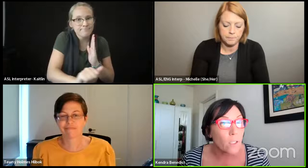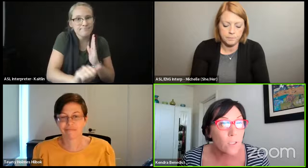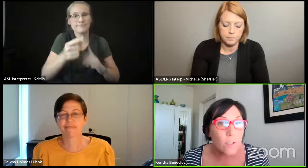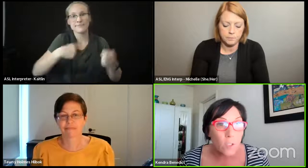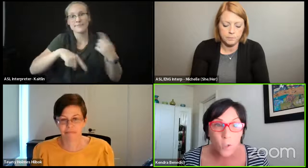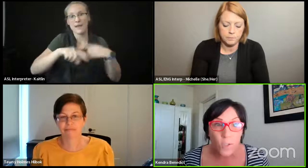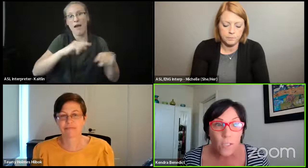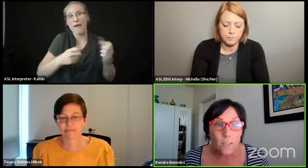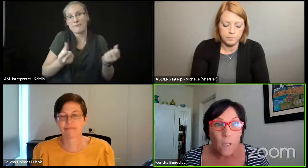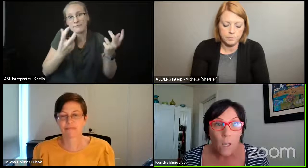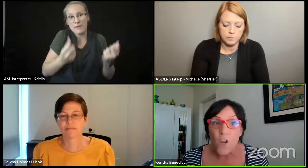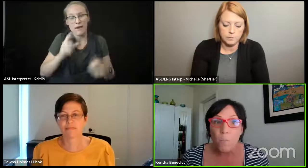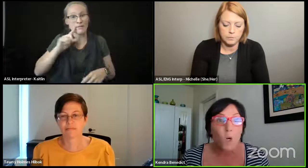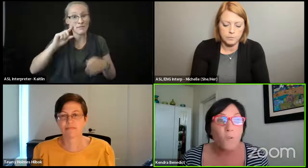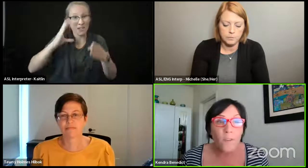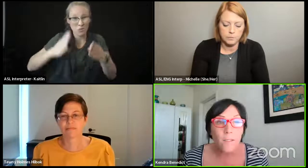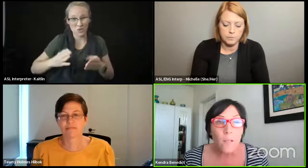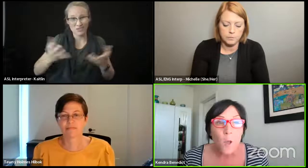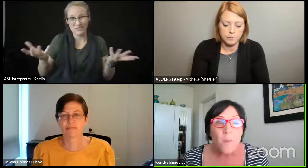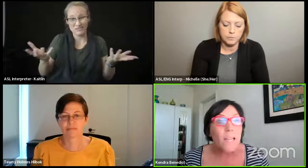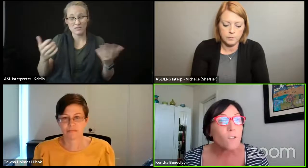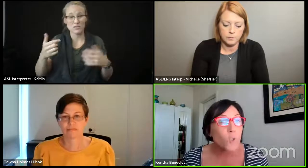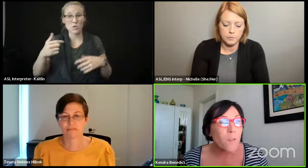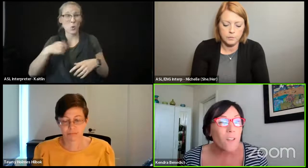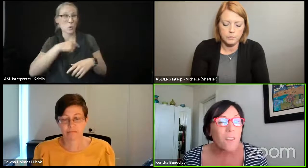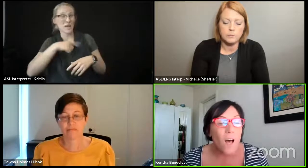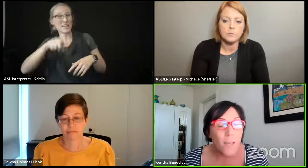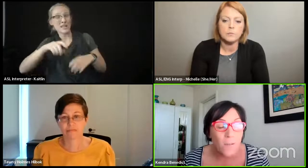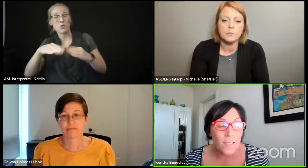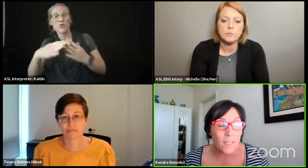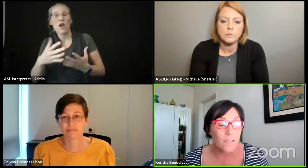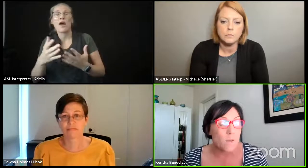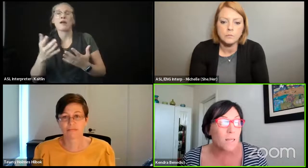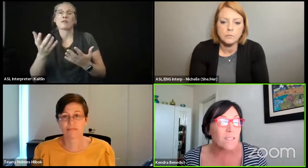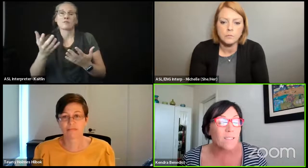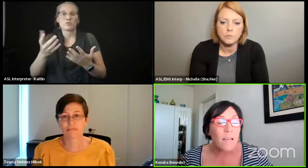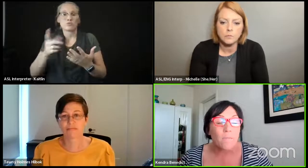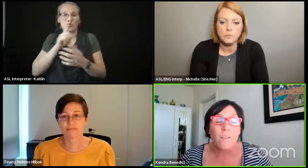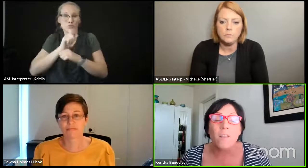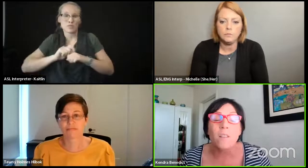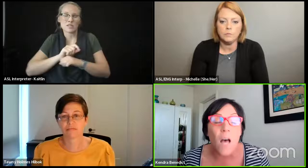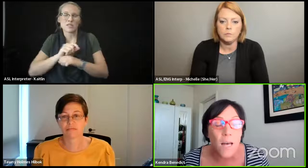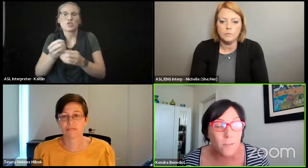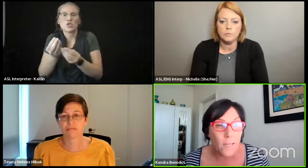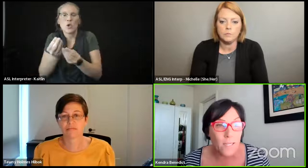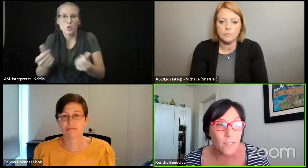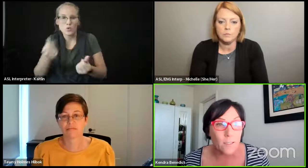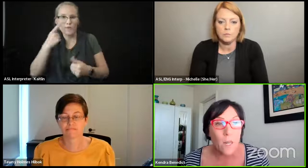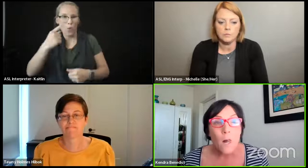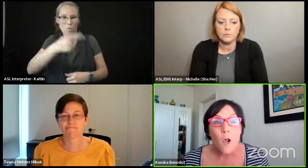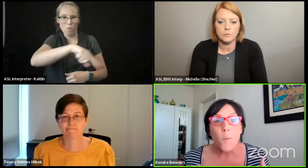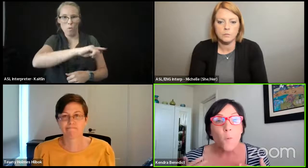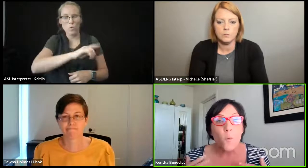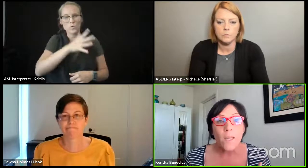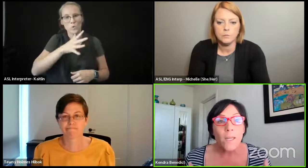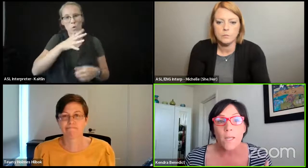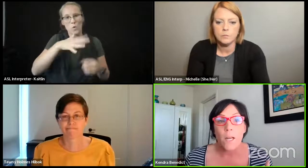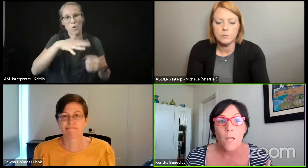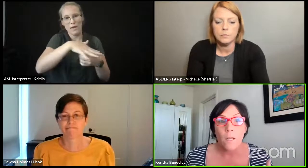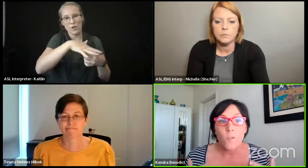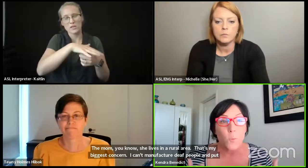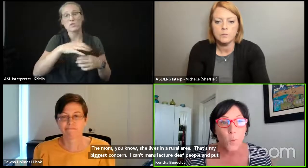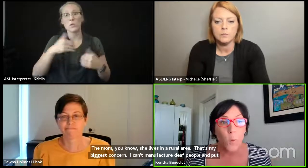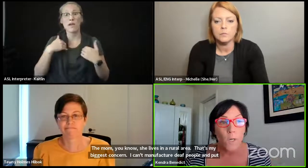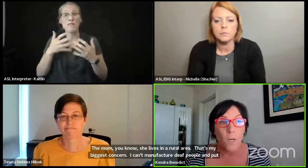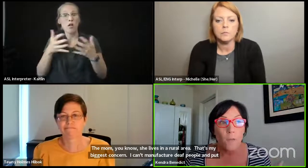think there are solutions, not perfect, but I do have a lot of ideas and my staff have a lot of ideas, but we